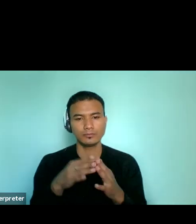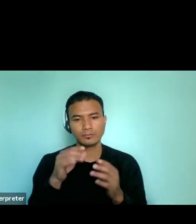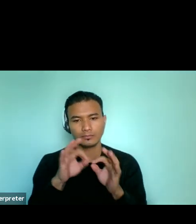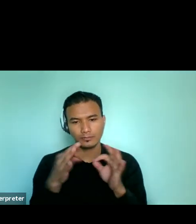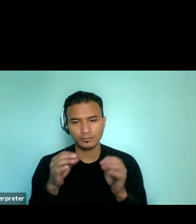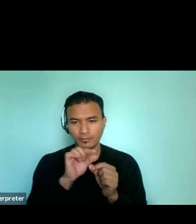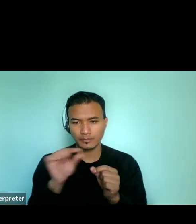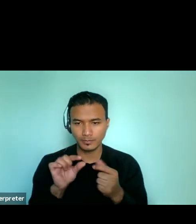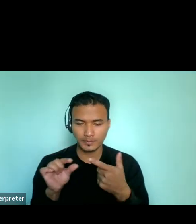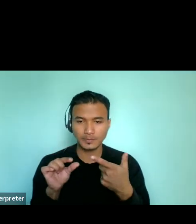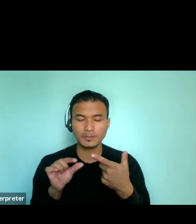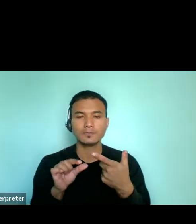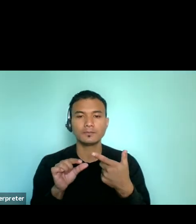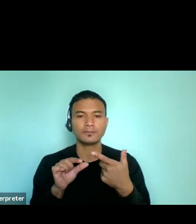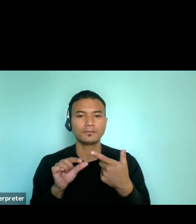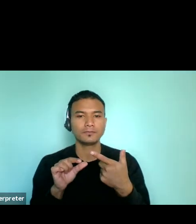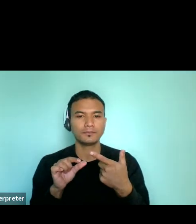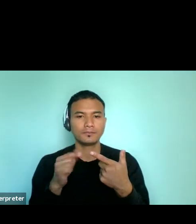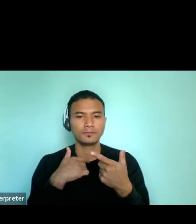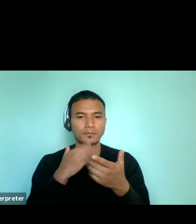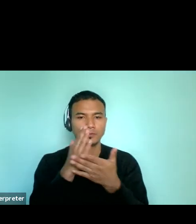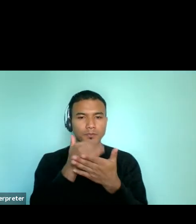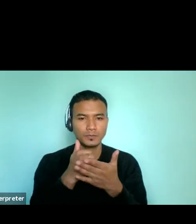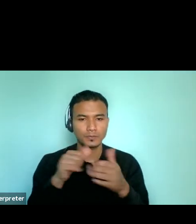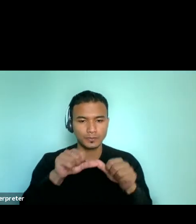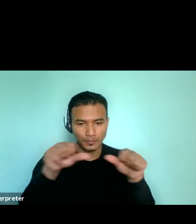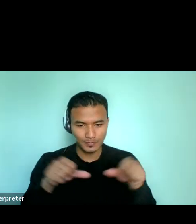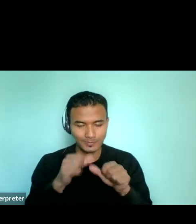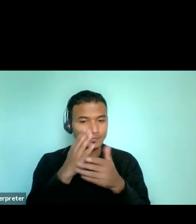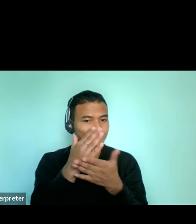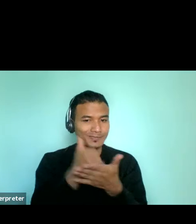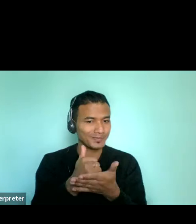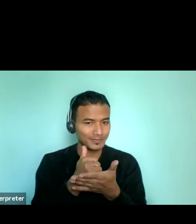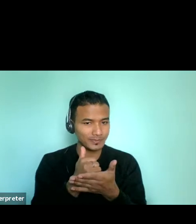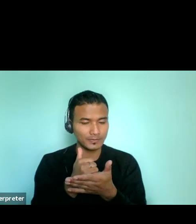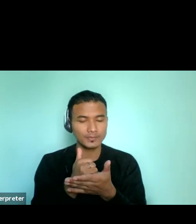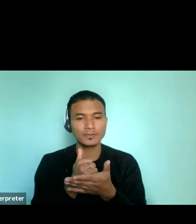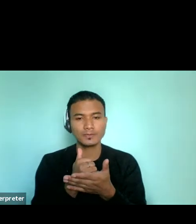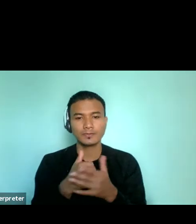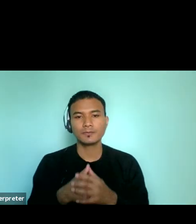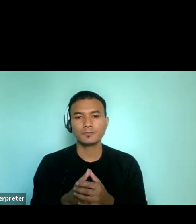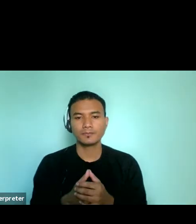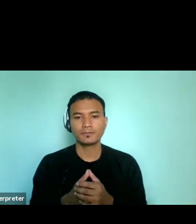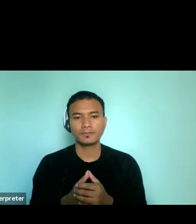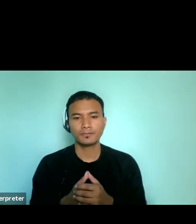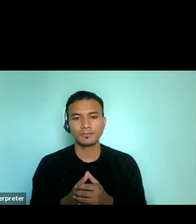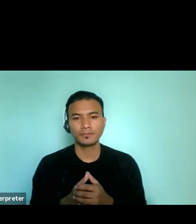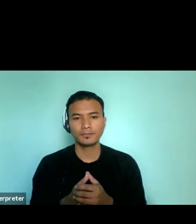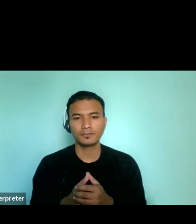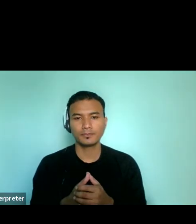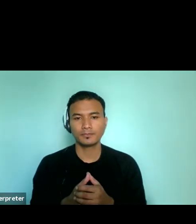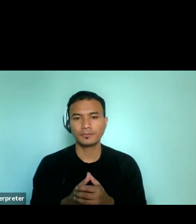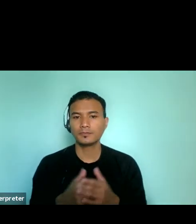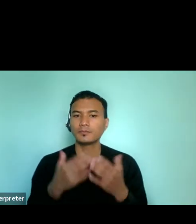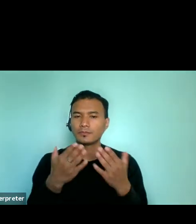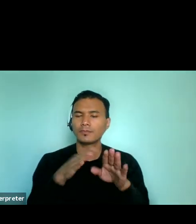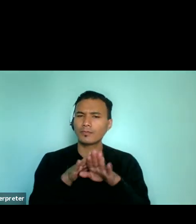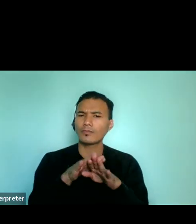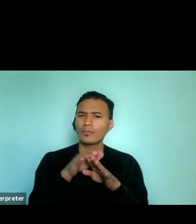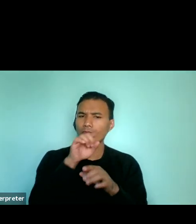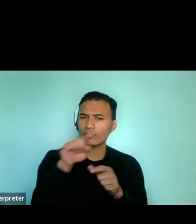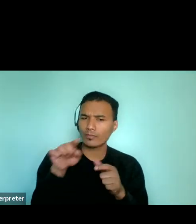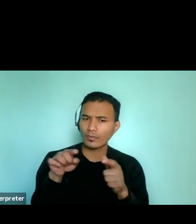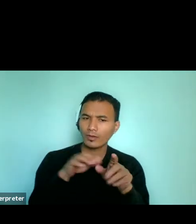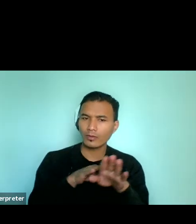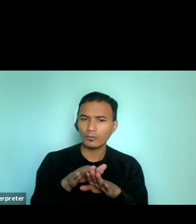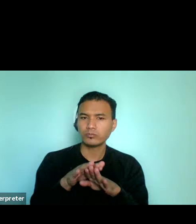or even the allocation of land to them for farming. Some of them, especially